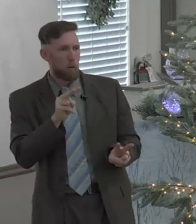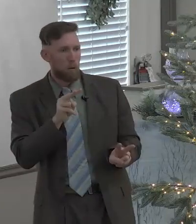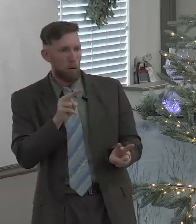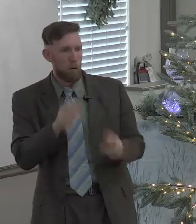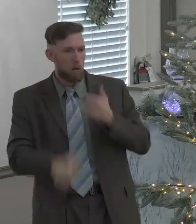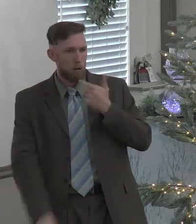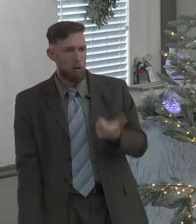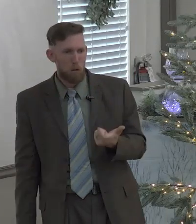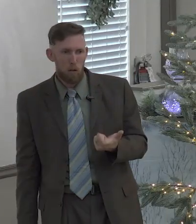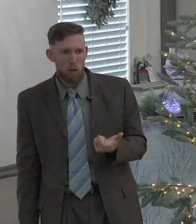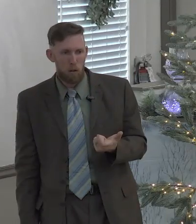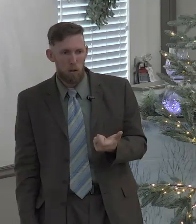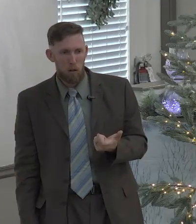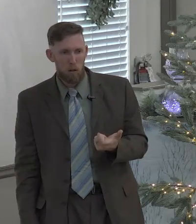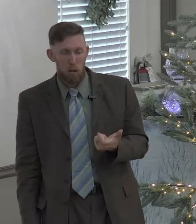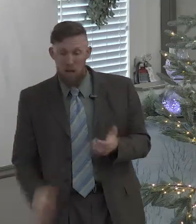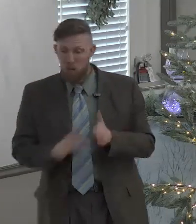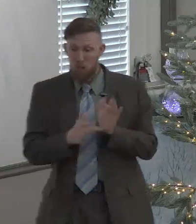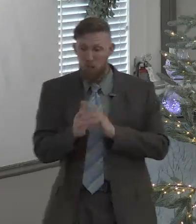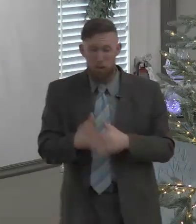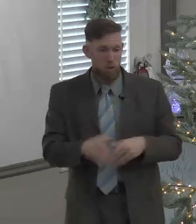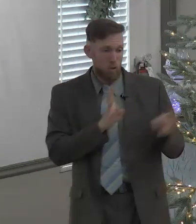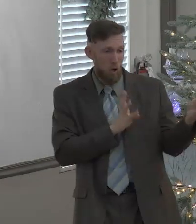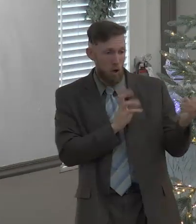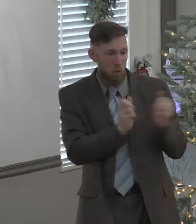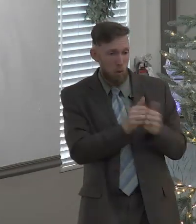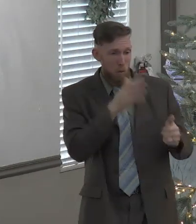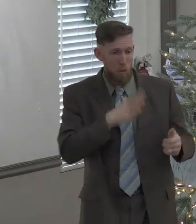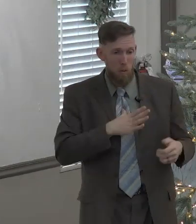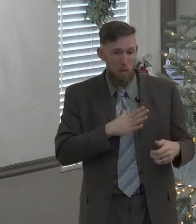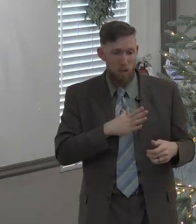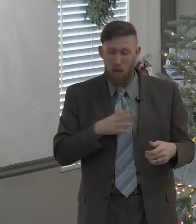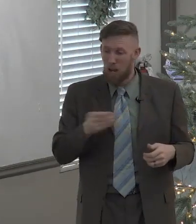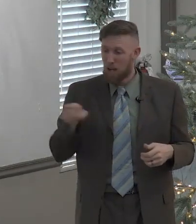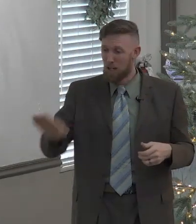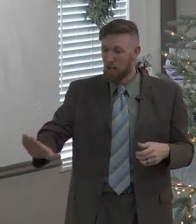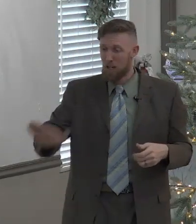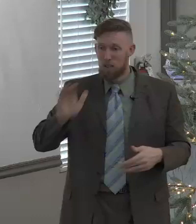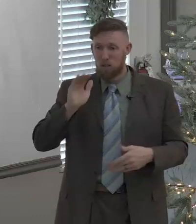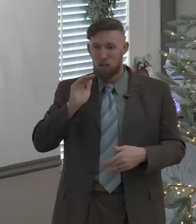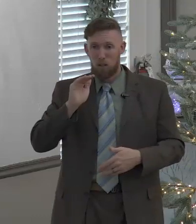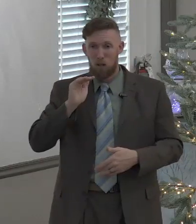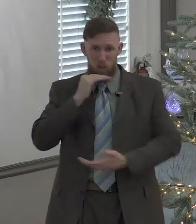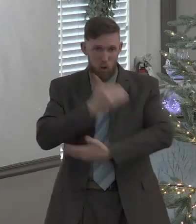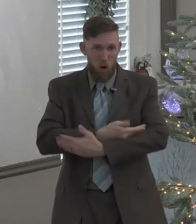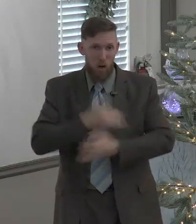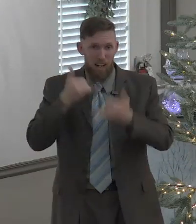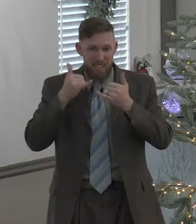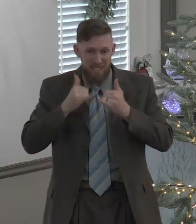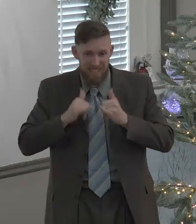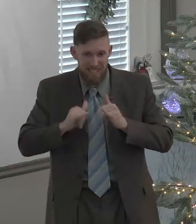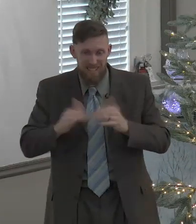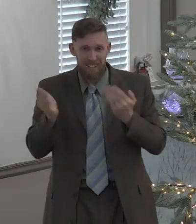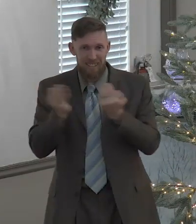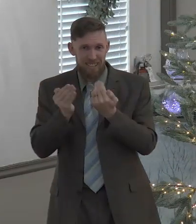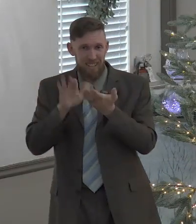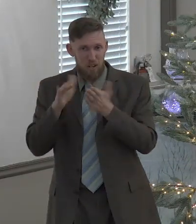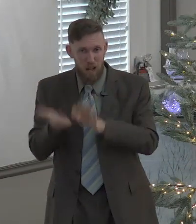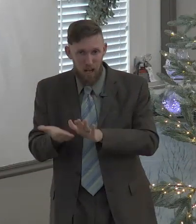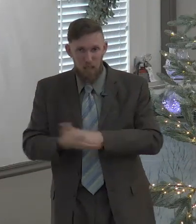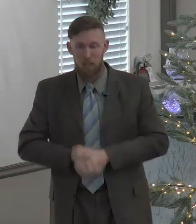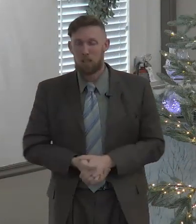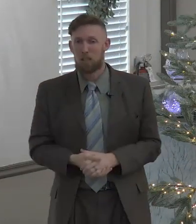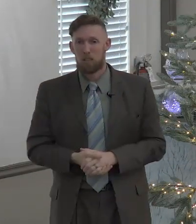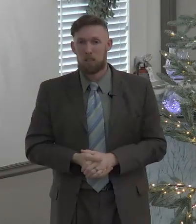But here Jairus is. Jesus is talking to this woman, and here's Jairus. His little